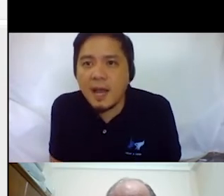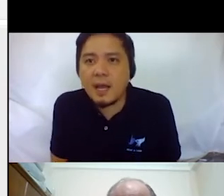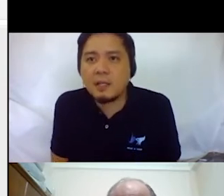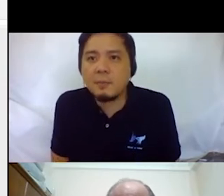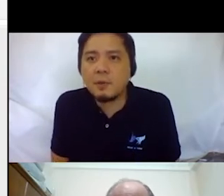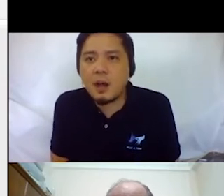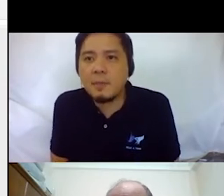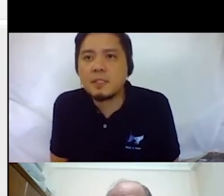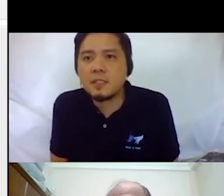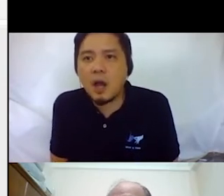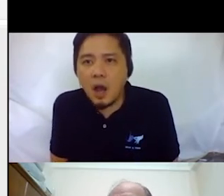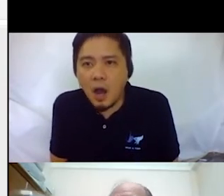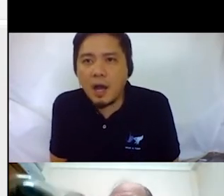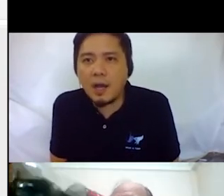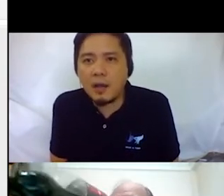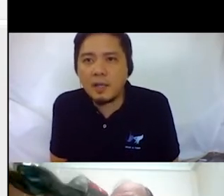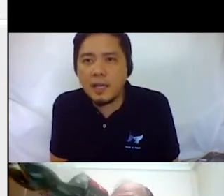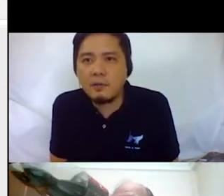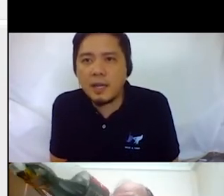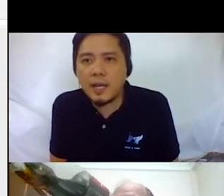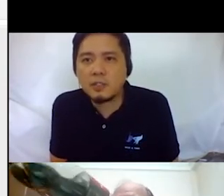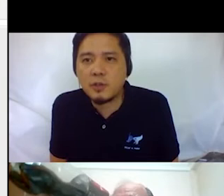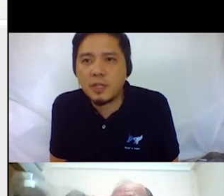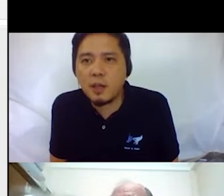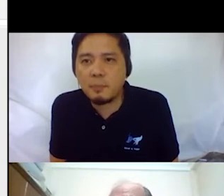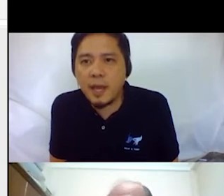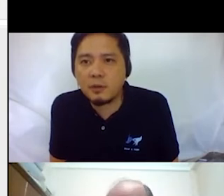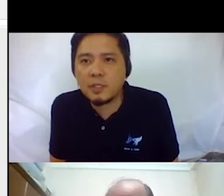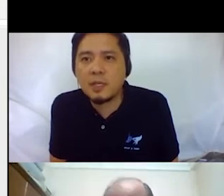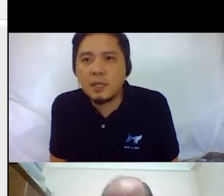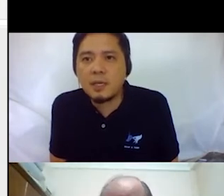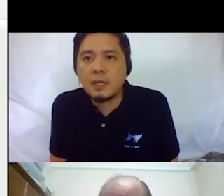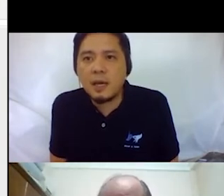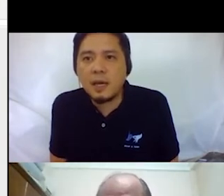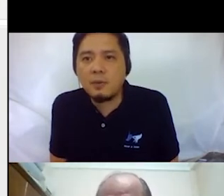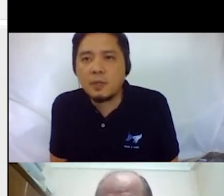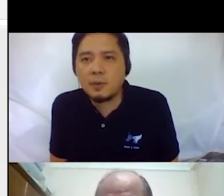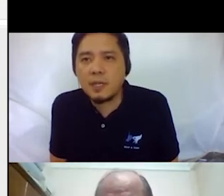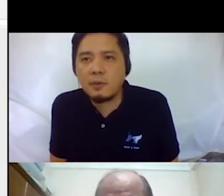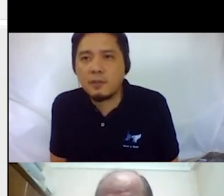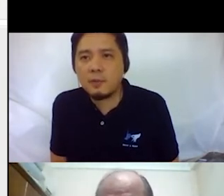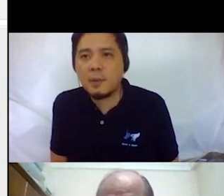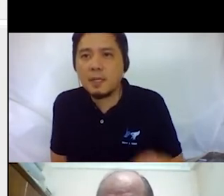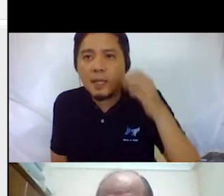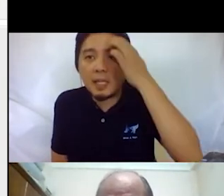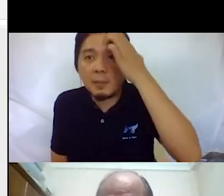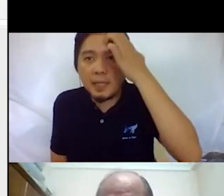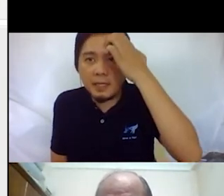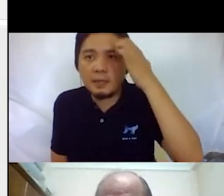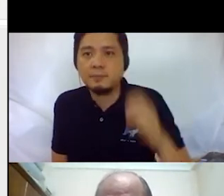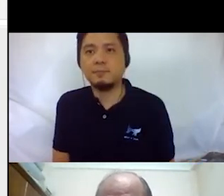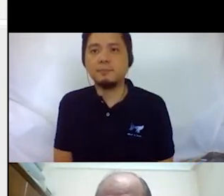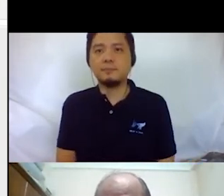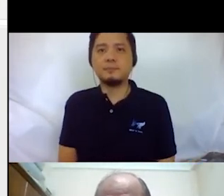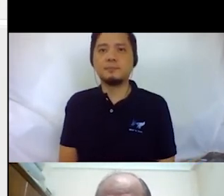Yeah, I'll keep the comments in right now, so it'll help me out. We'll get rid of them a little bit